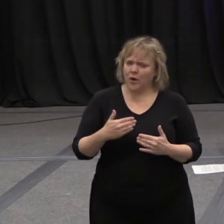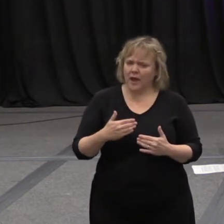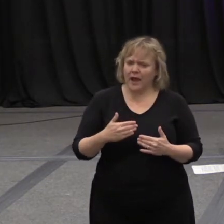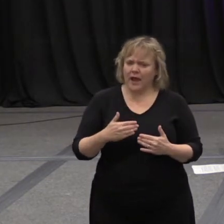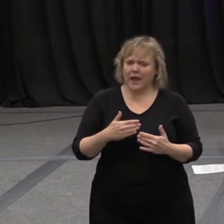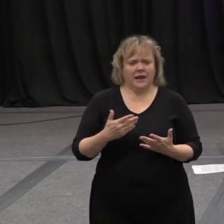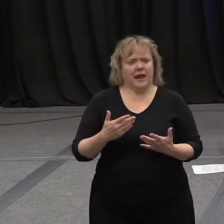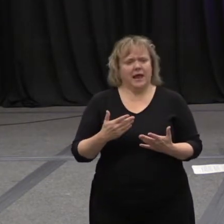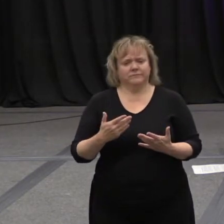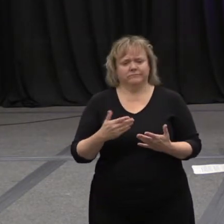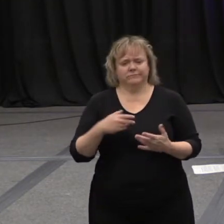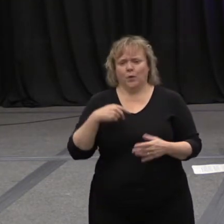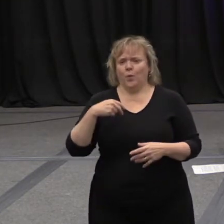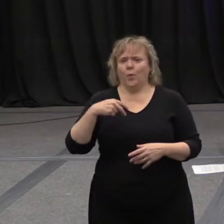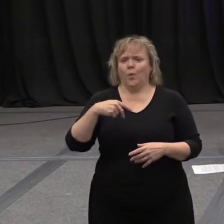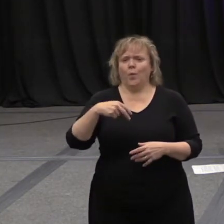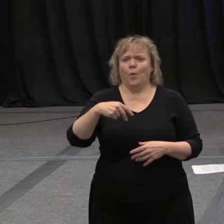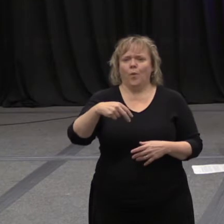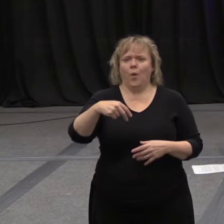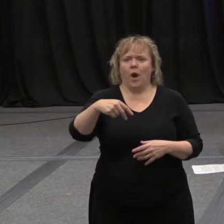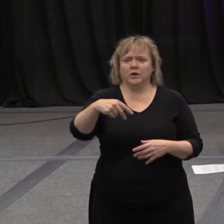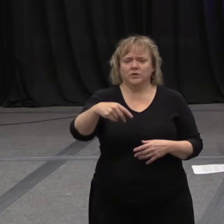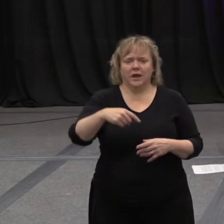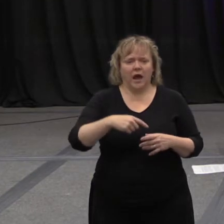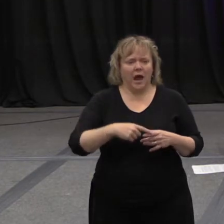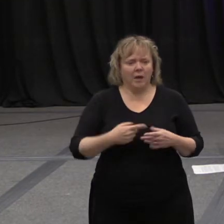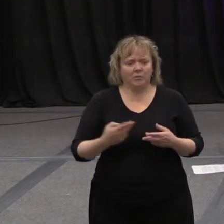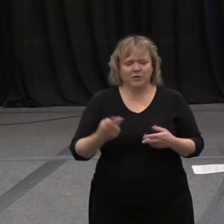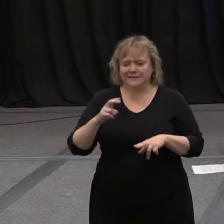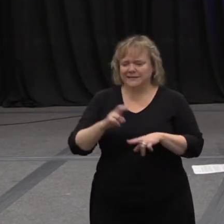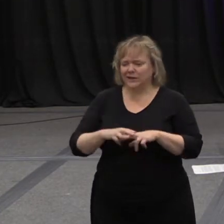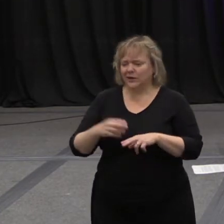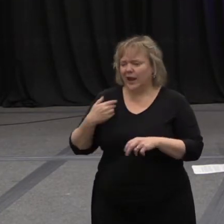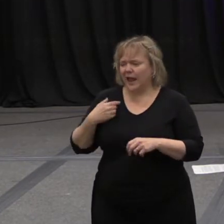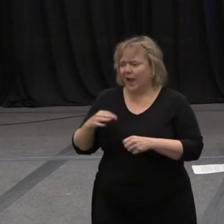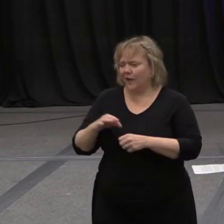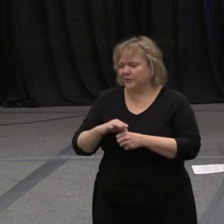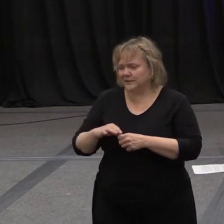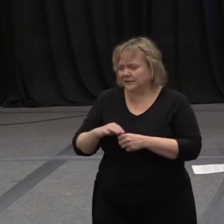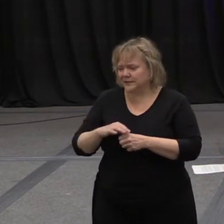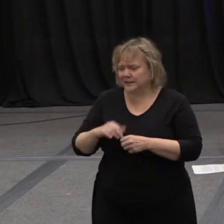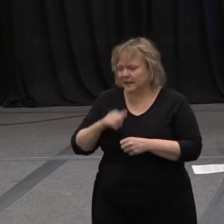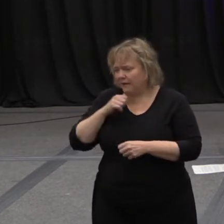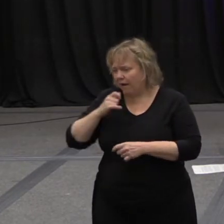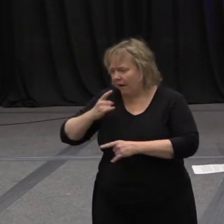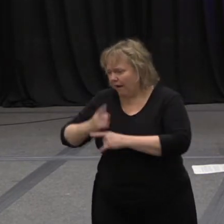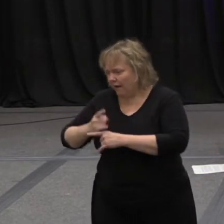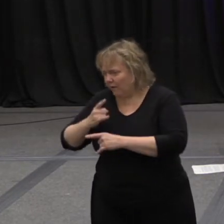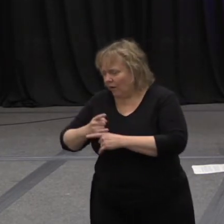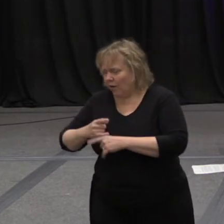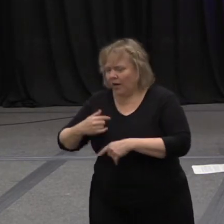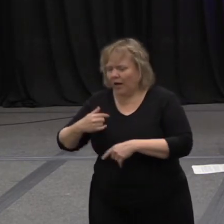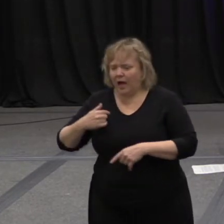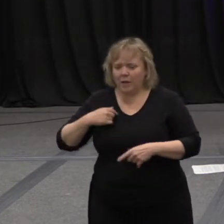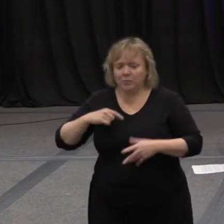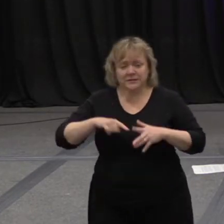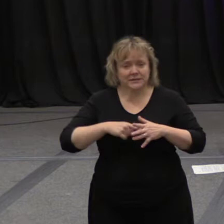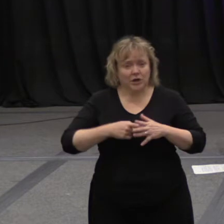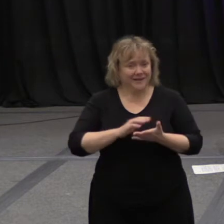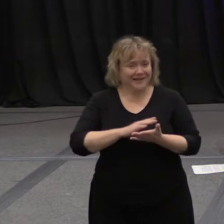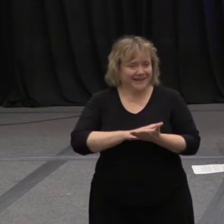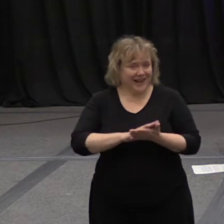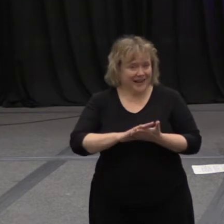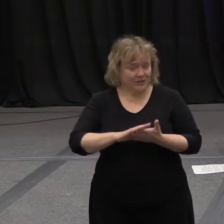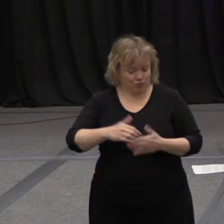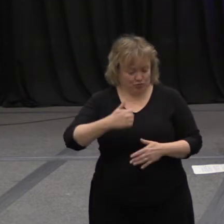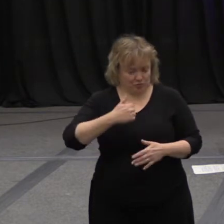I'm going to have a cup of tea instead of a cup of something stronger. I'm going to start being nice to myself, my